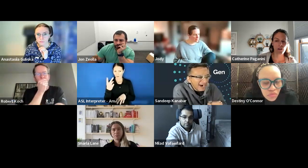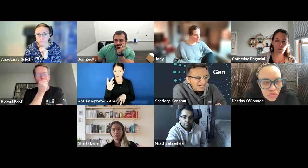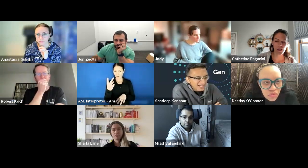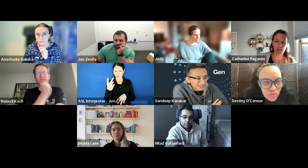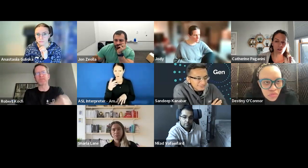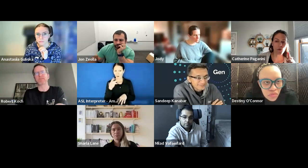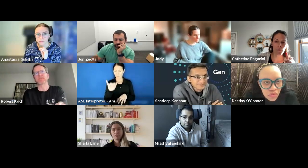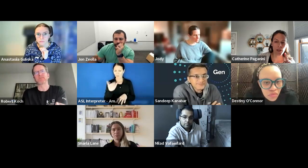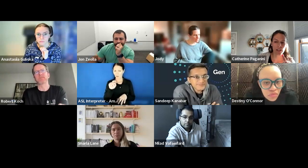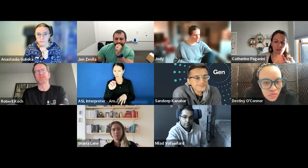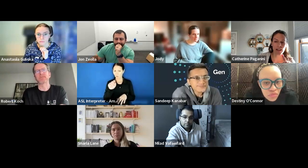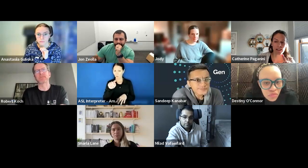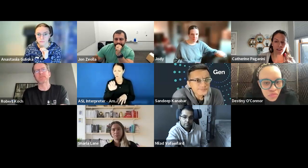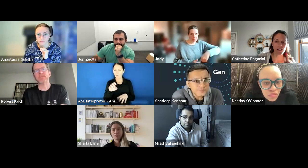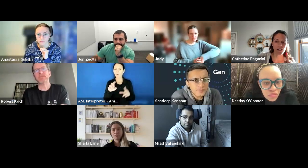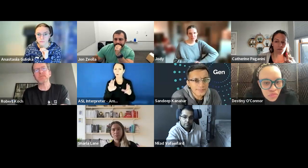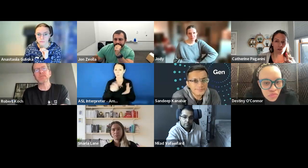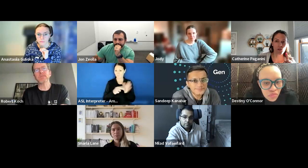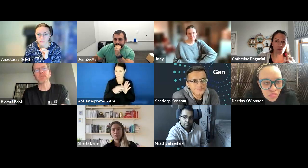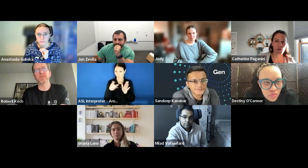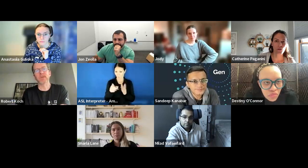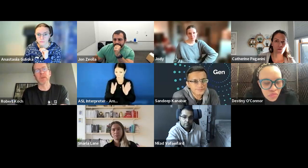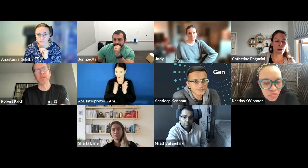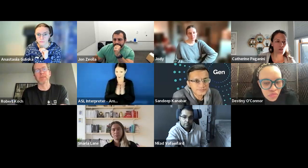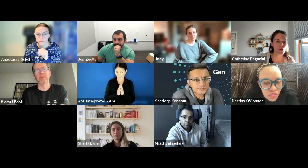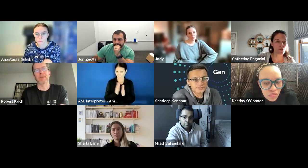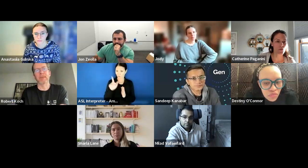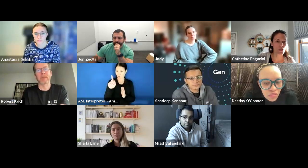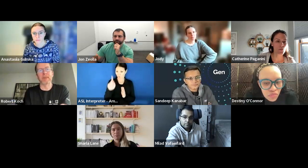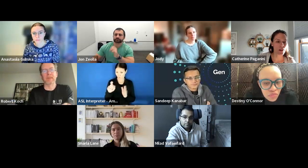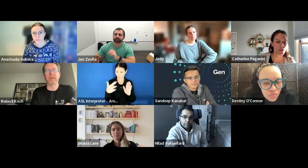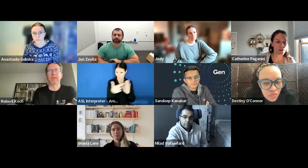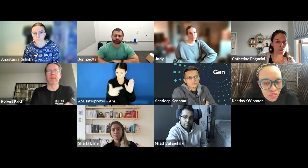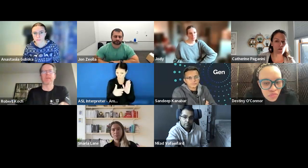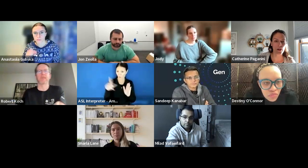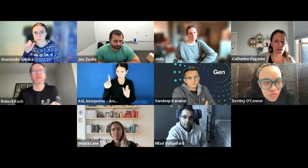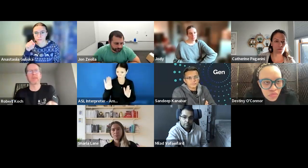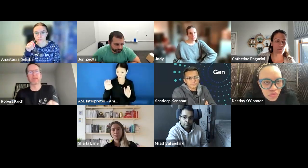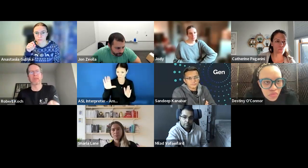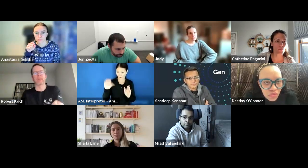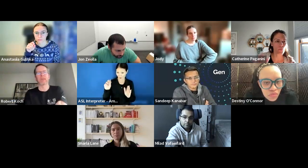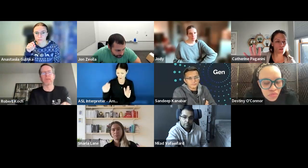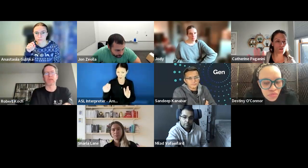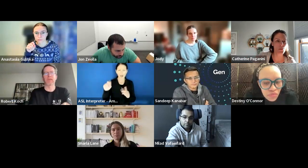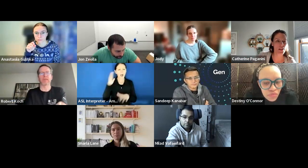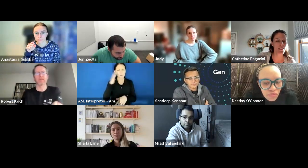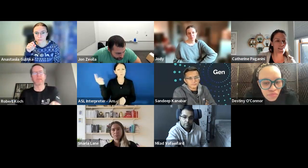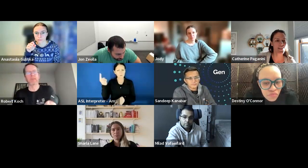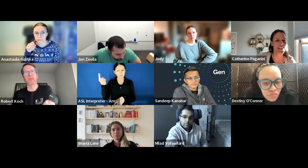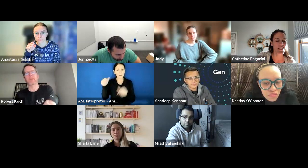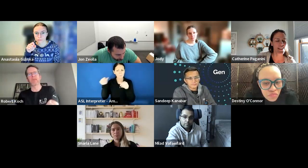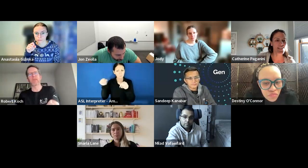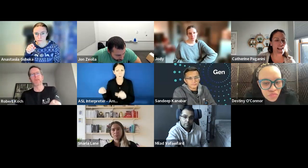on the note, like, so basically you're asking if you should register for KubeCon, because I know someone posted